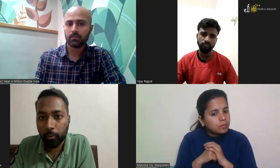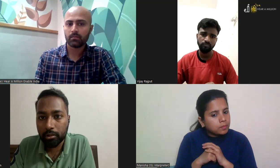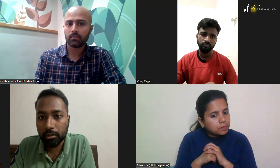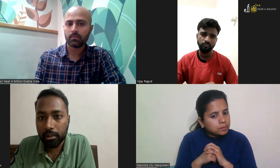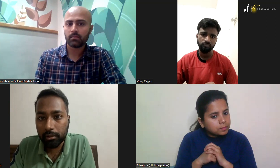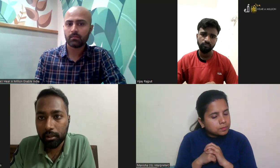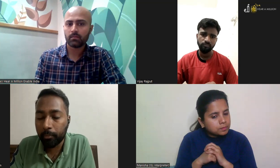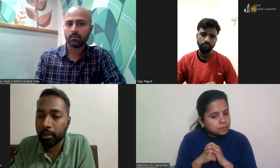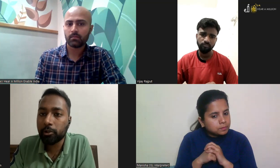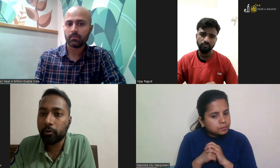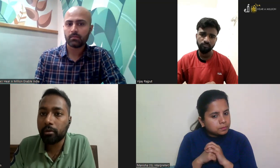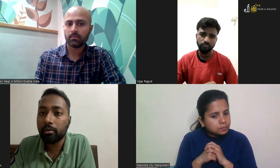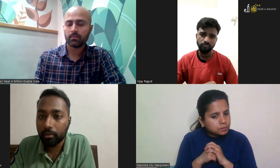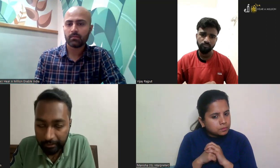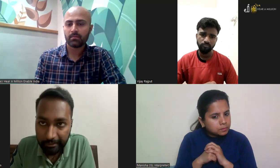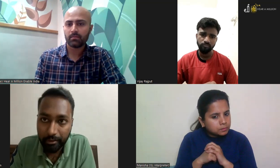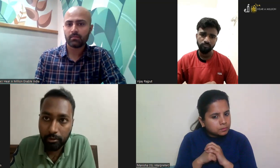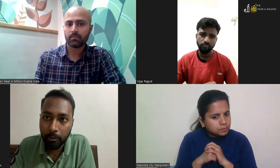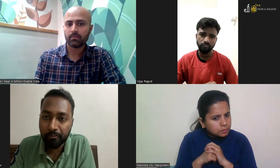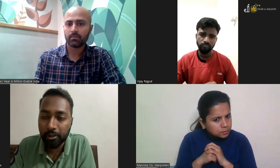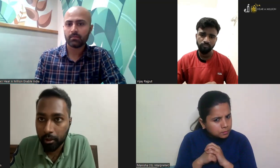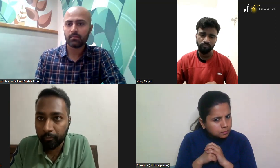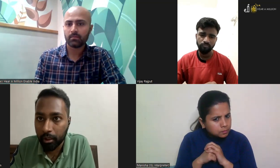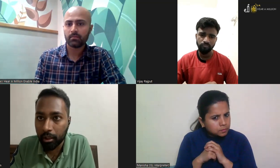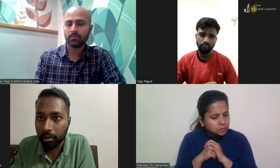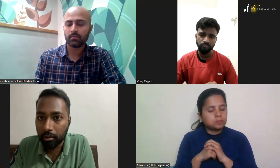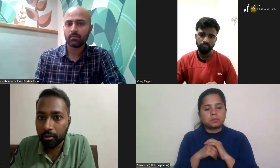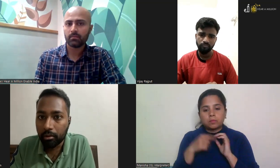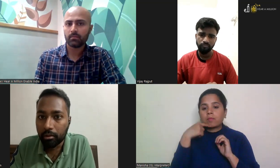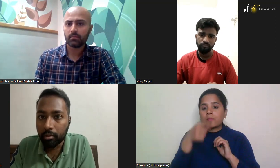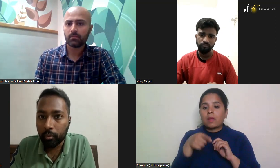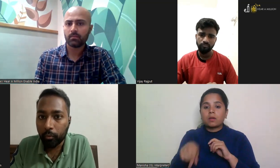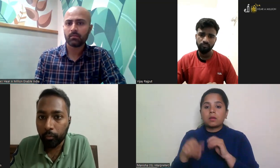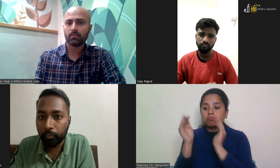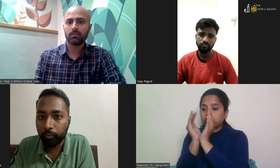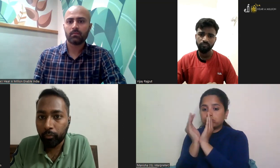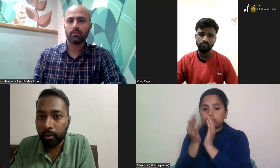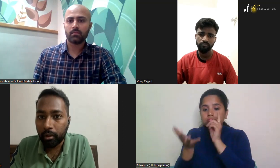Insurance policy depends on registration of certificate.